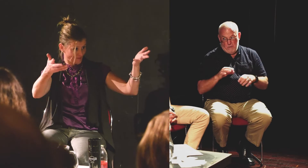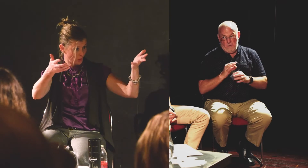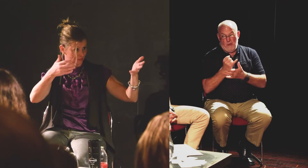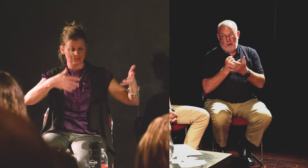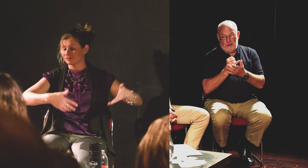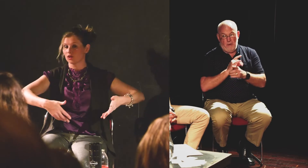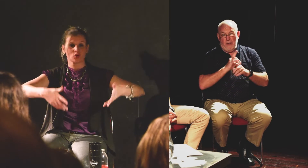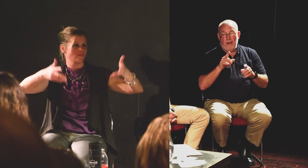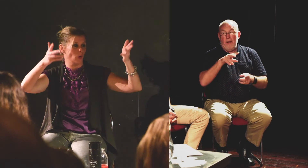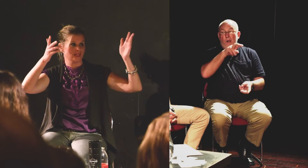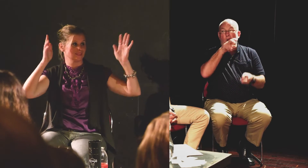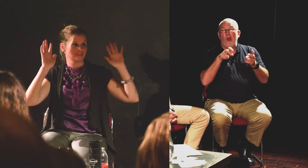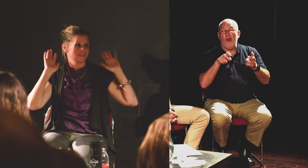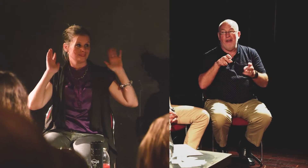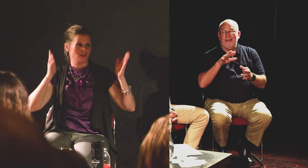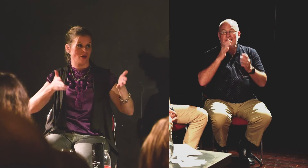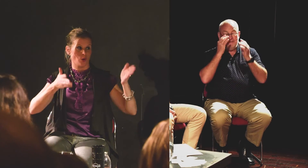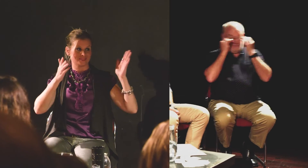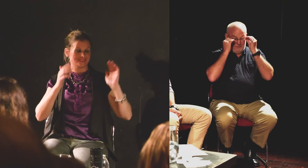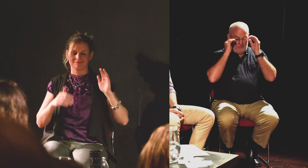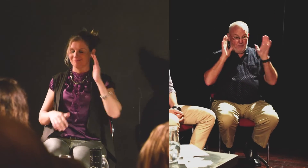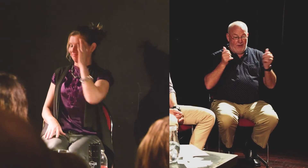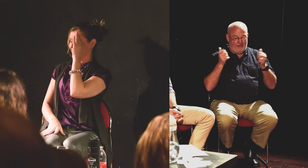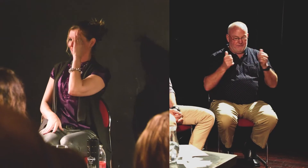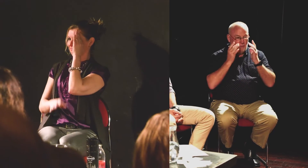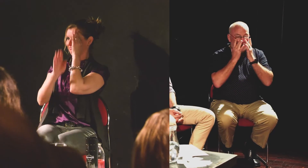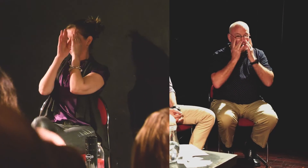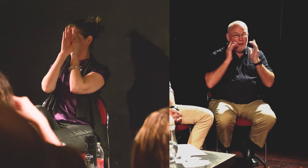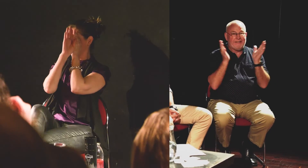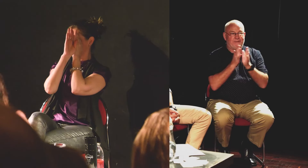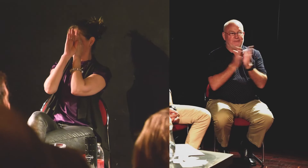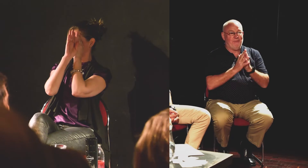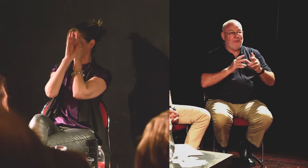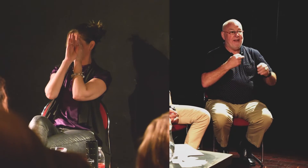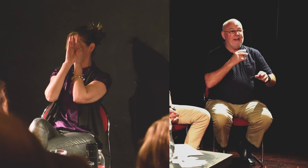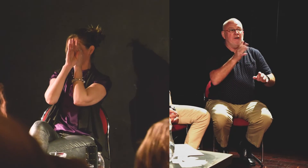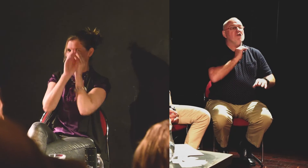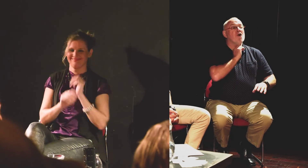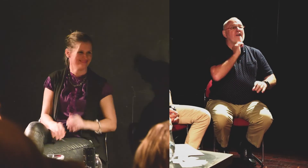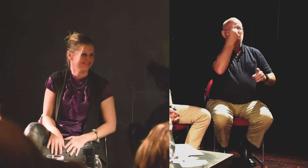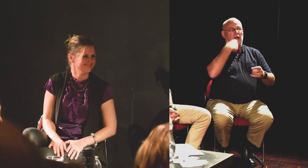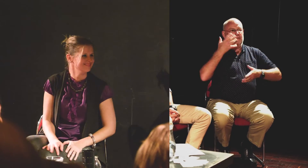I allowed to do? Go for can it. I do? Go for it, Tony. Eyes are closed. So,